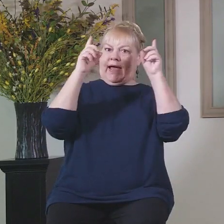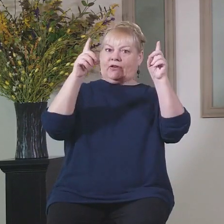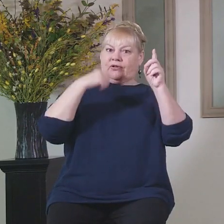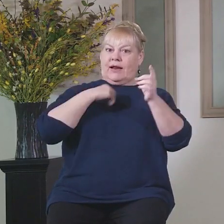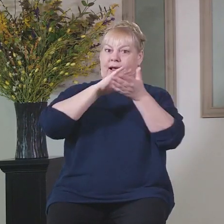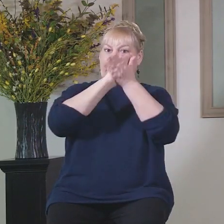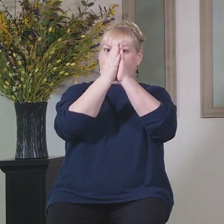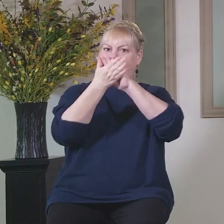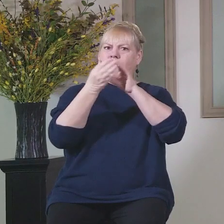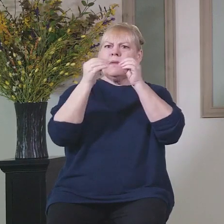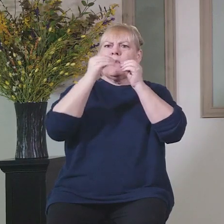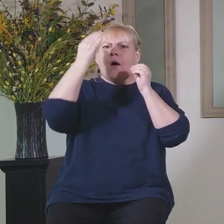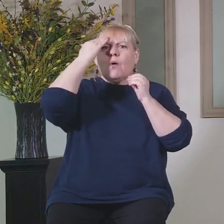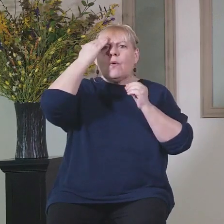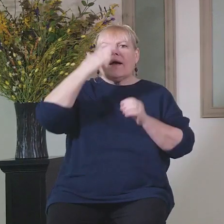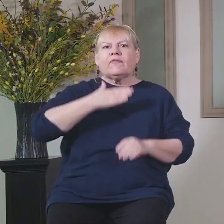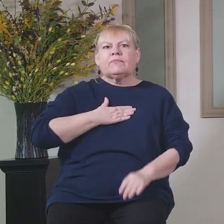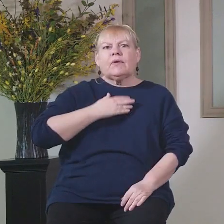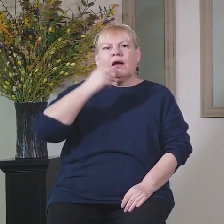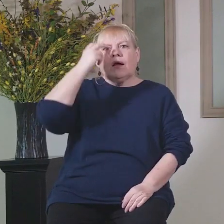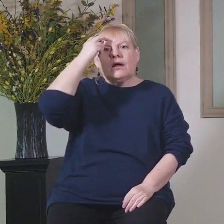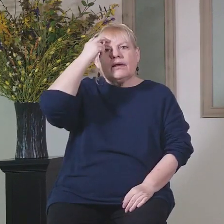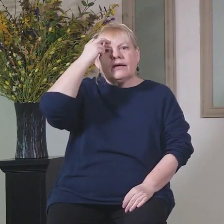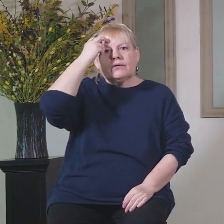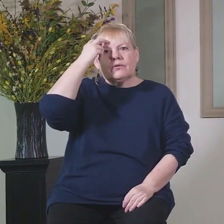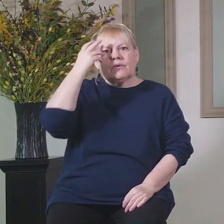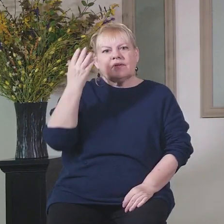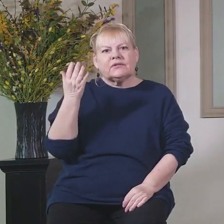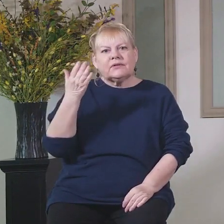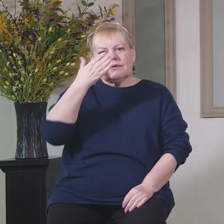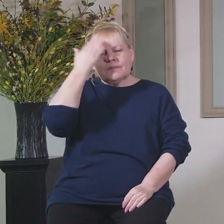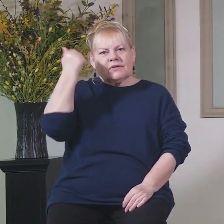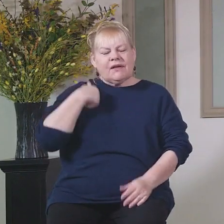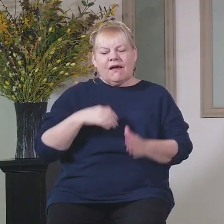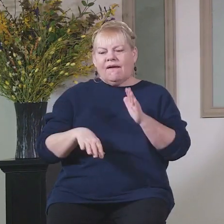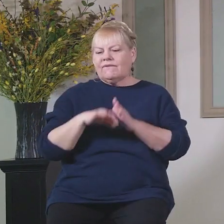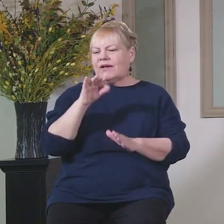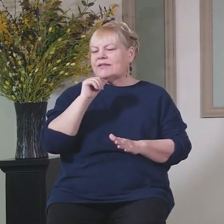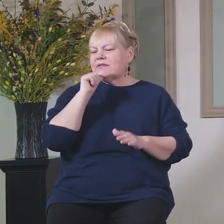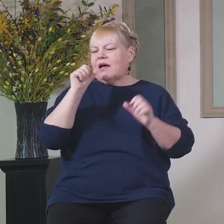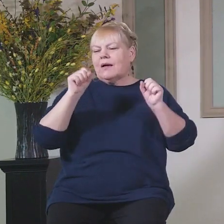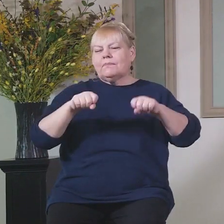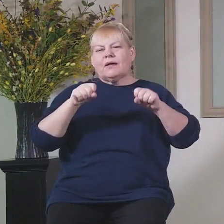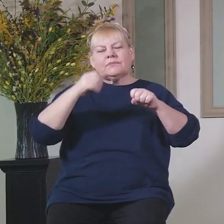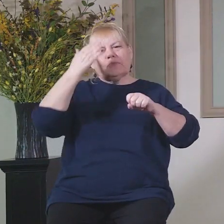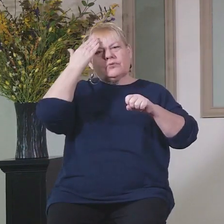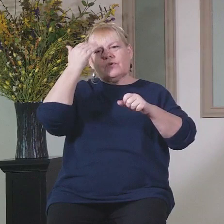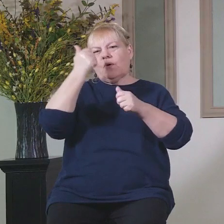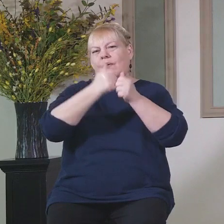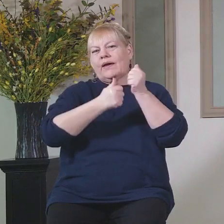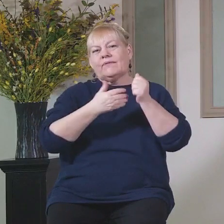more I'm aware of my ignorance. Because I found it's not possible to know everything.